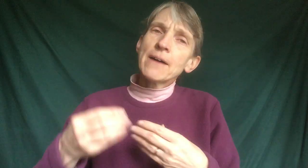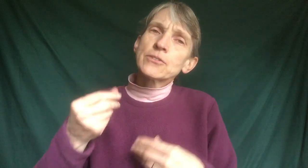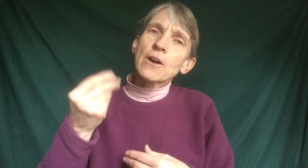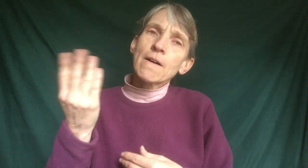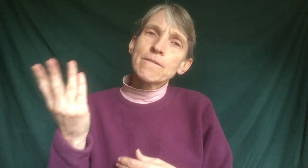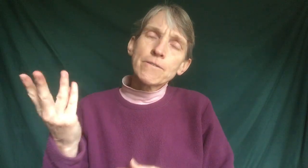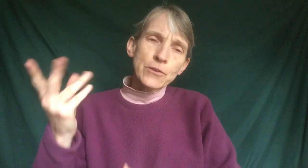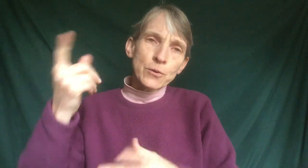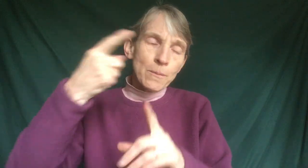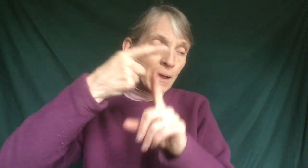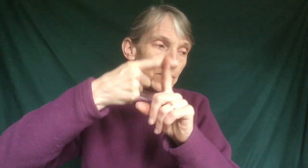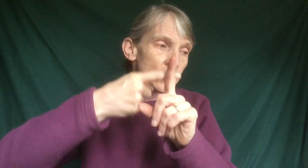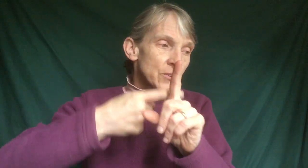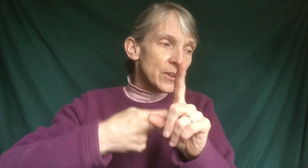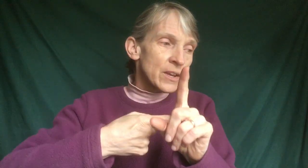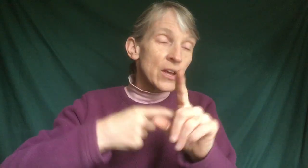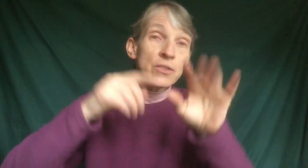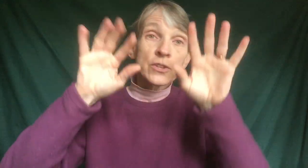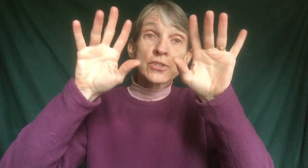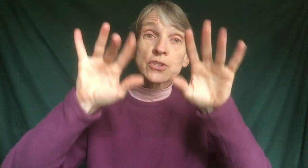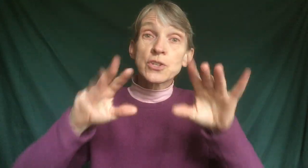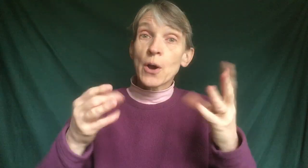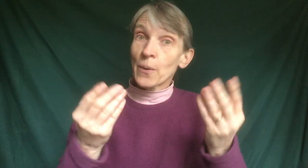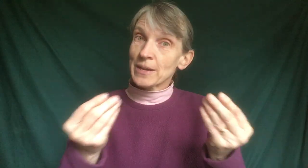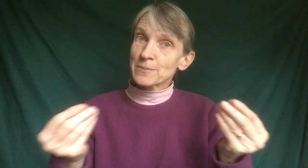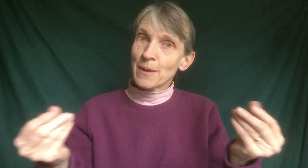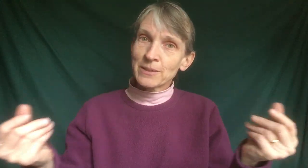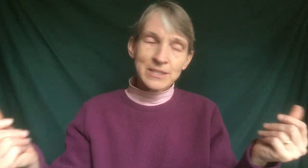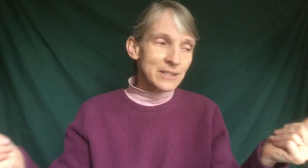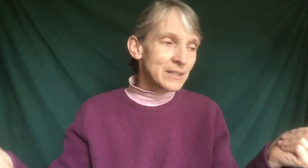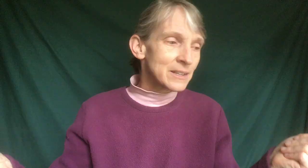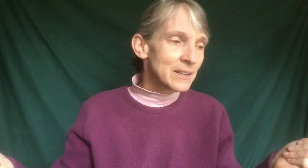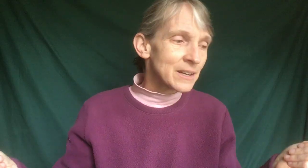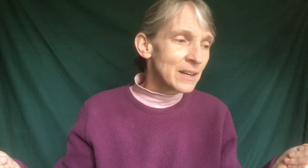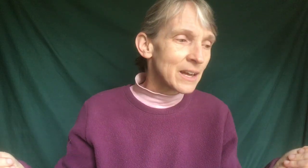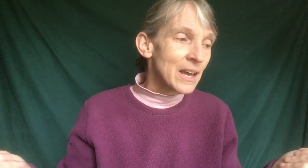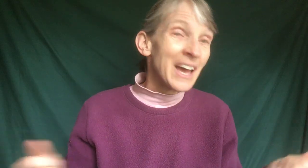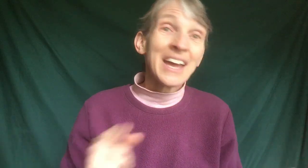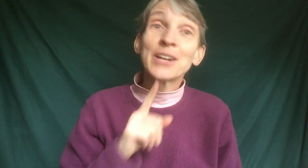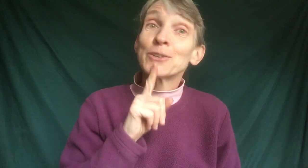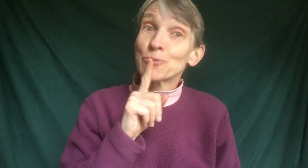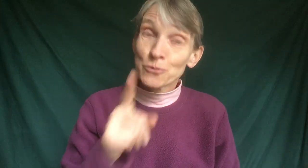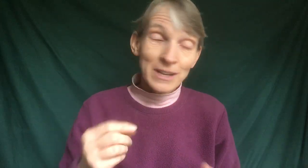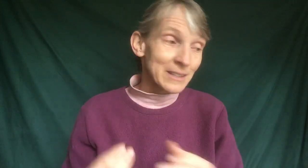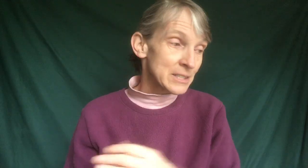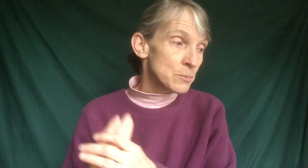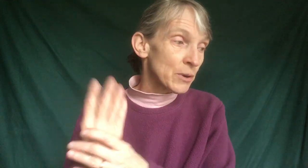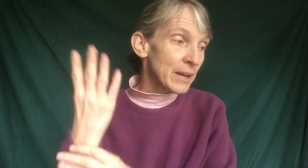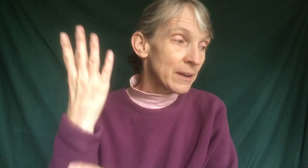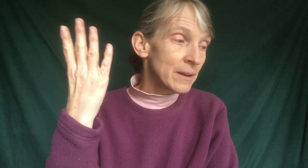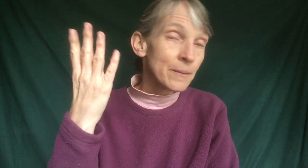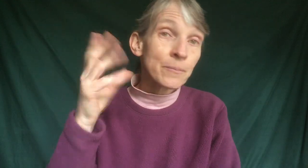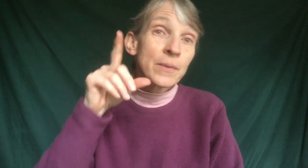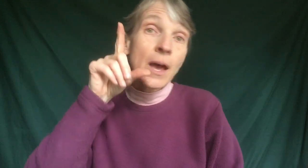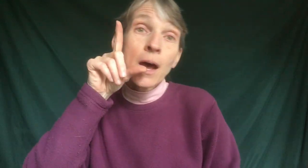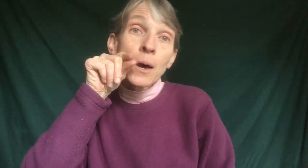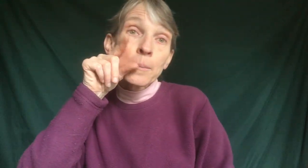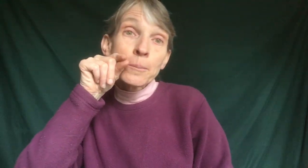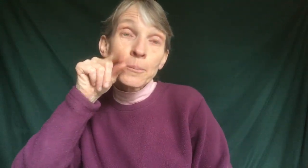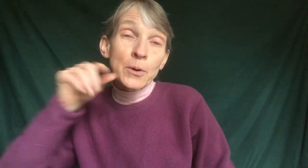After a few months, the snow has melted. It is really spring.